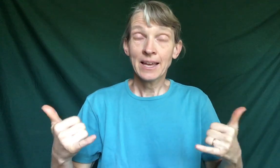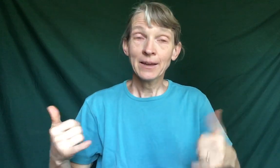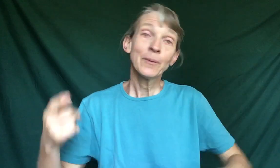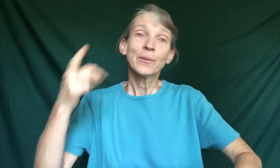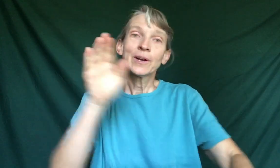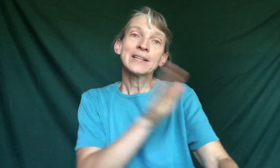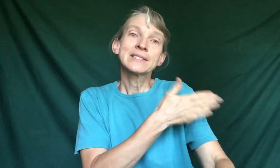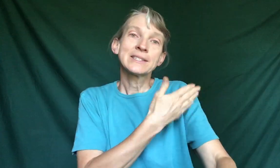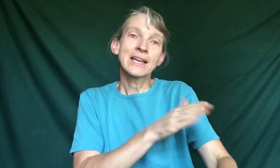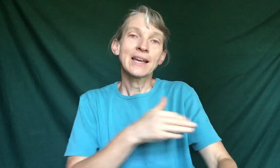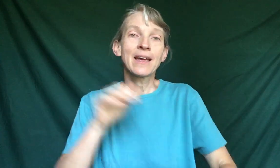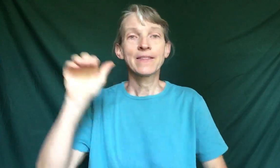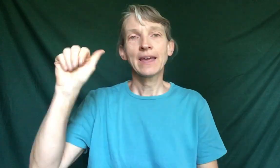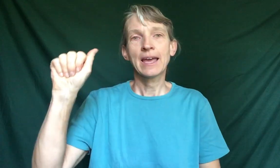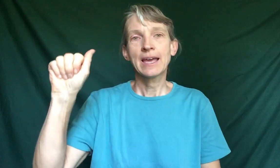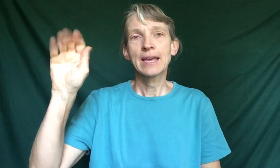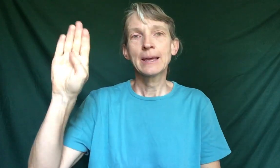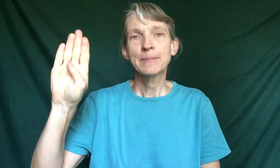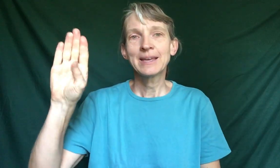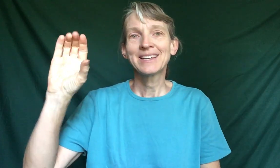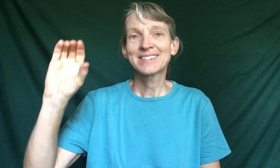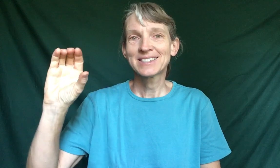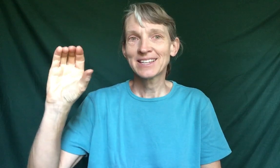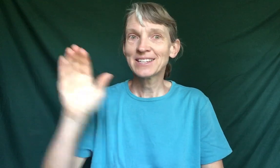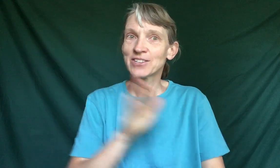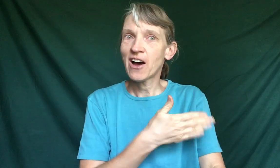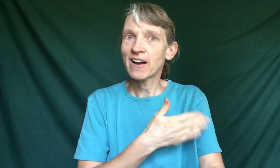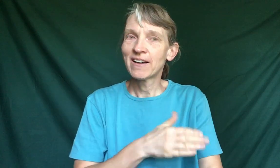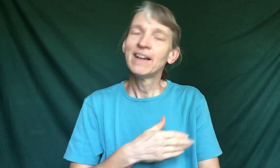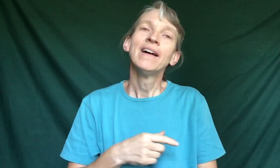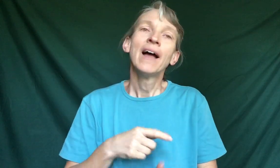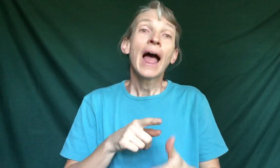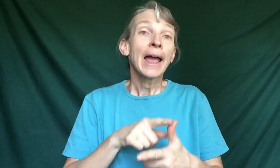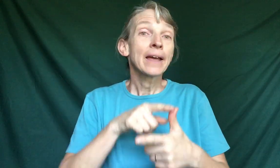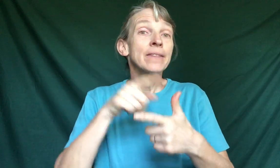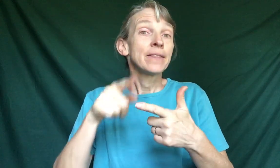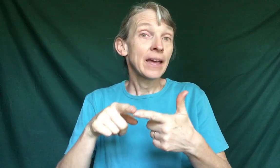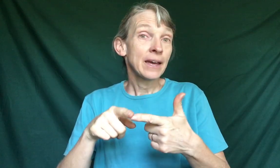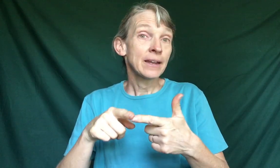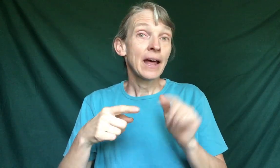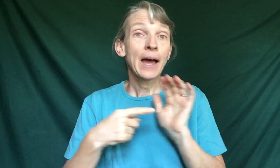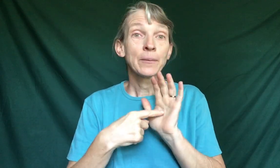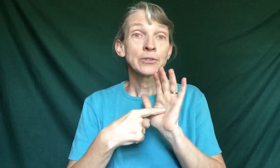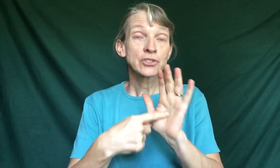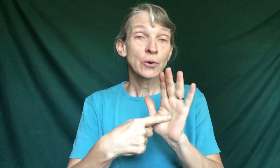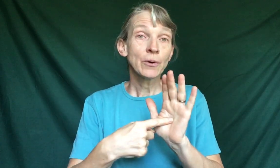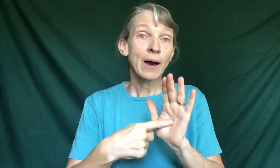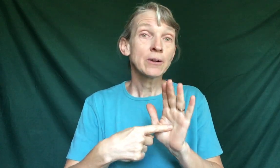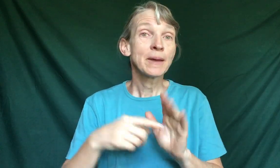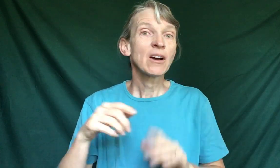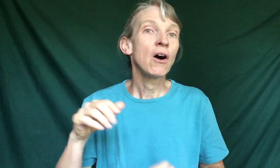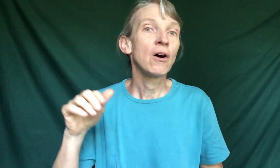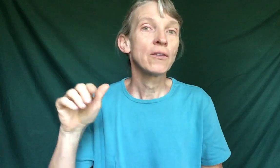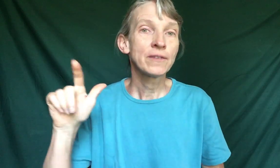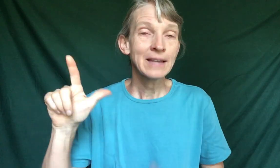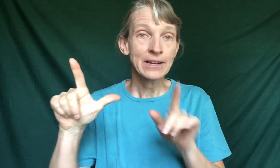Today we're going to sing the ABC song, and then I will show you how to make all of the